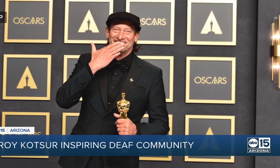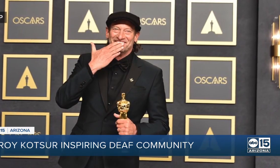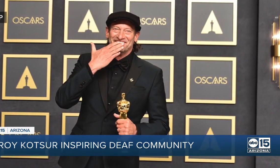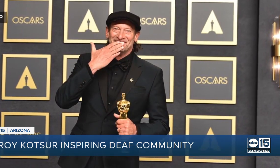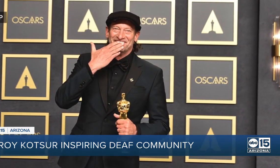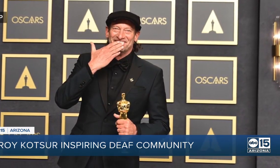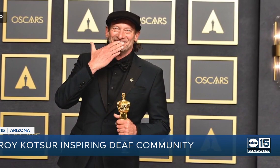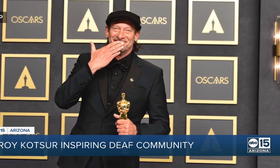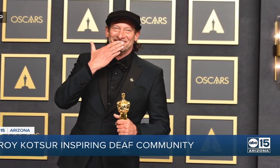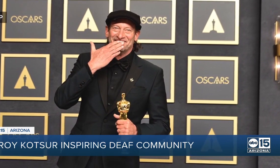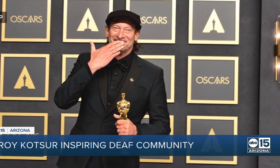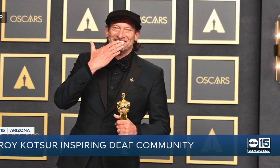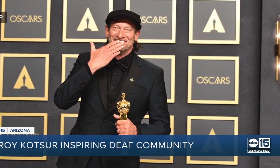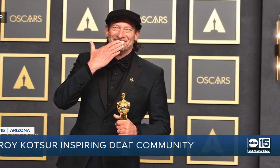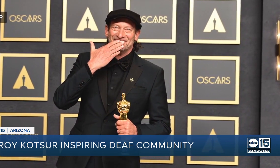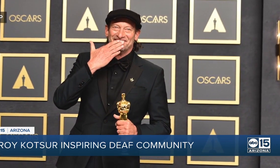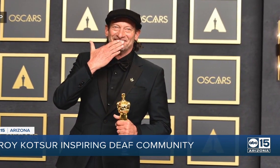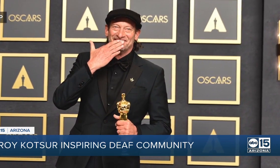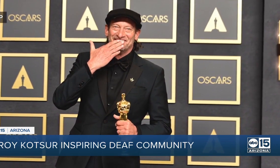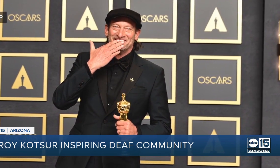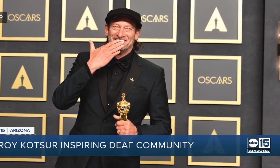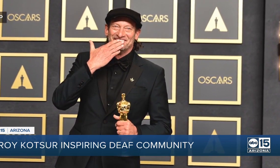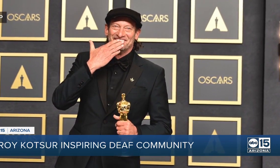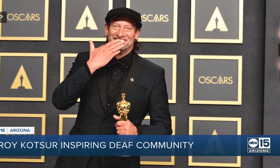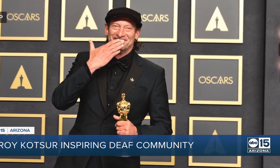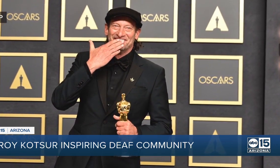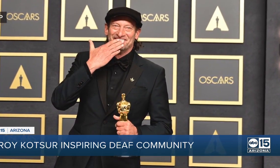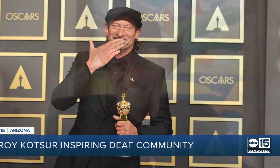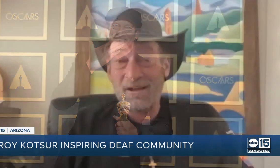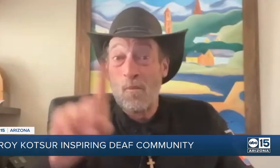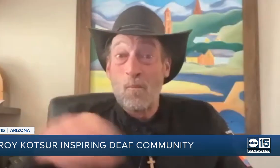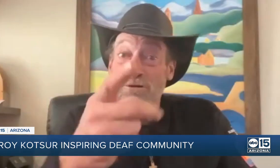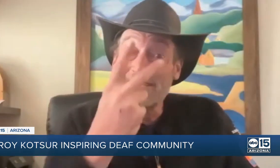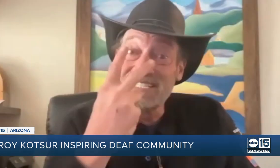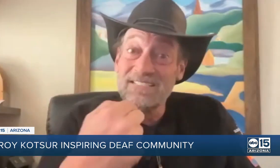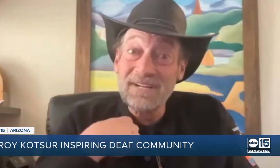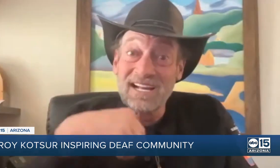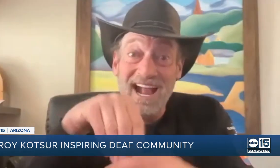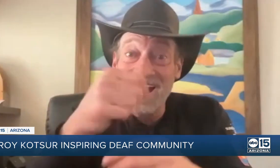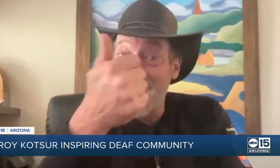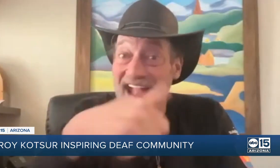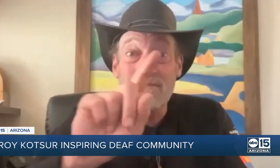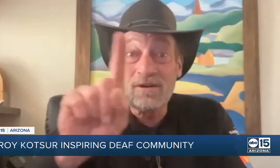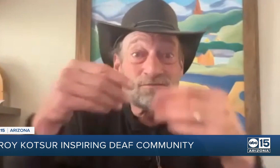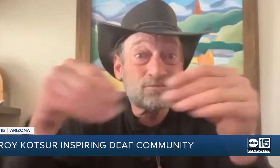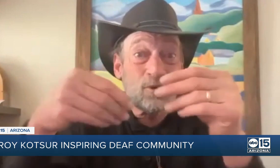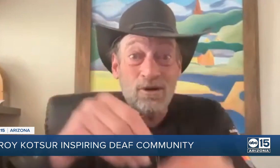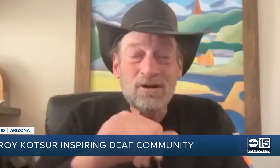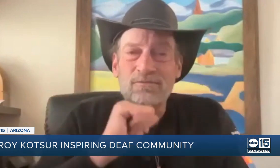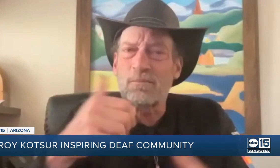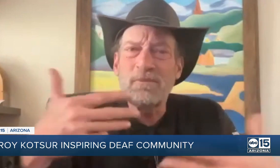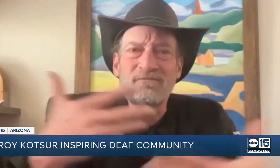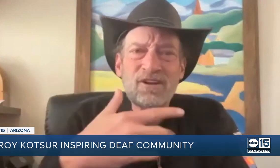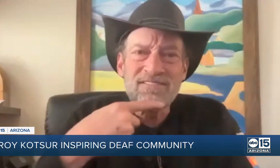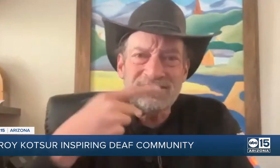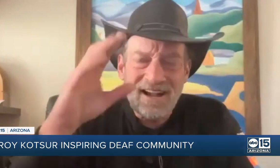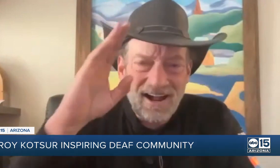better represent the deaf community in a hearing world will never end. So if you see the Mesa native out in the valley, anywhere, the